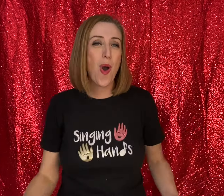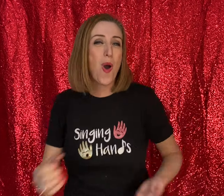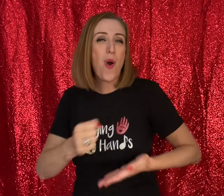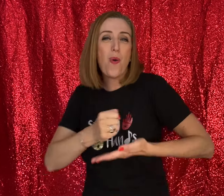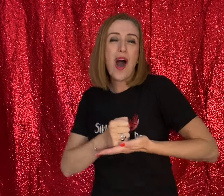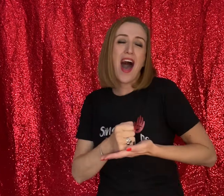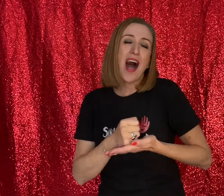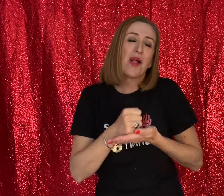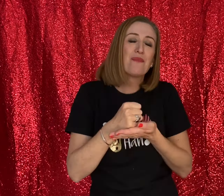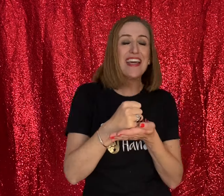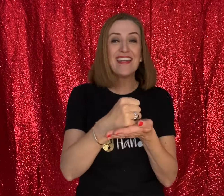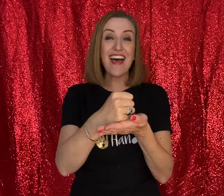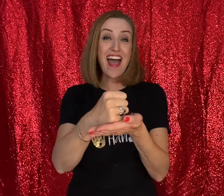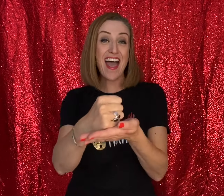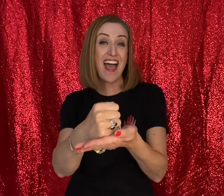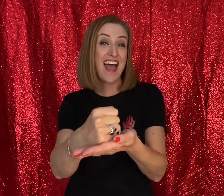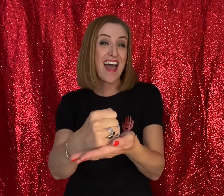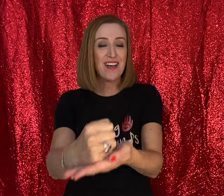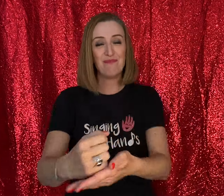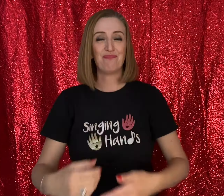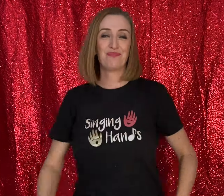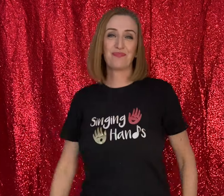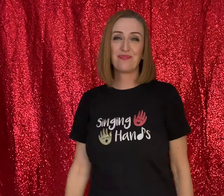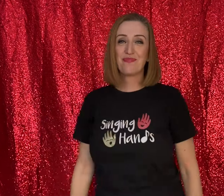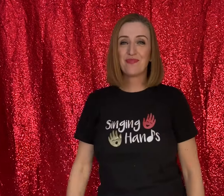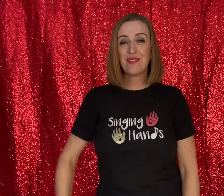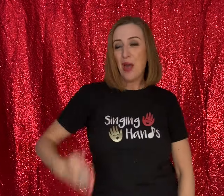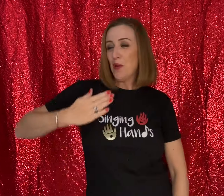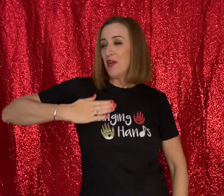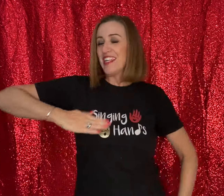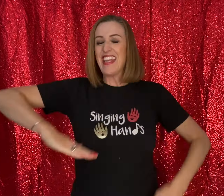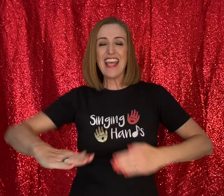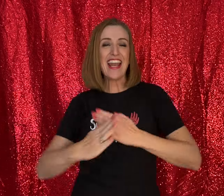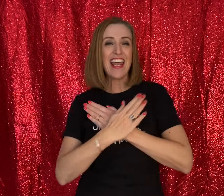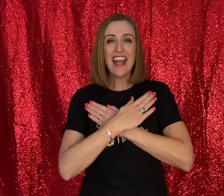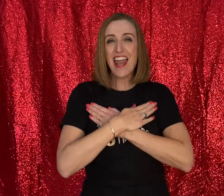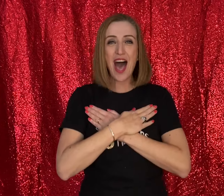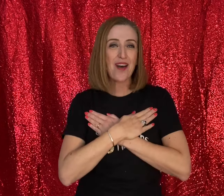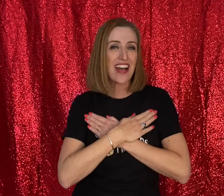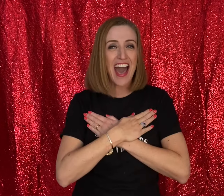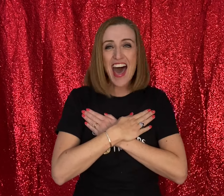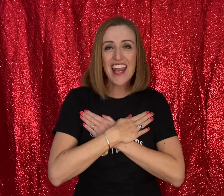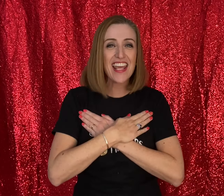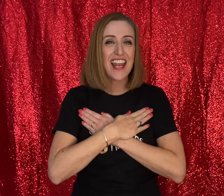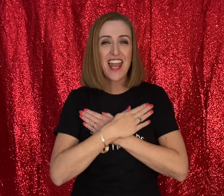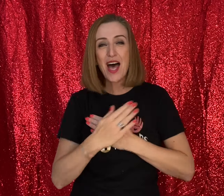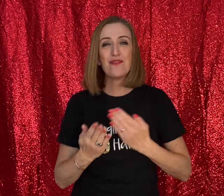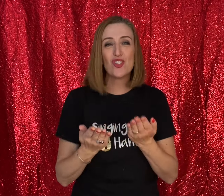Oh, I'll be there when you need a little love. I got a little love to